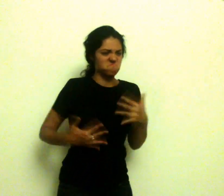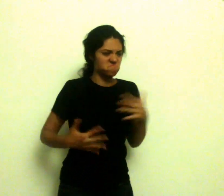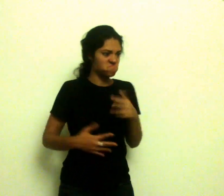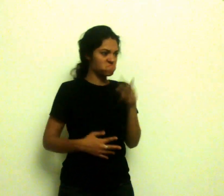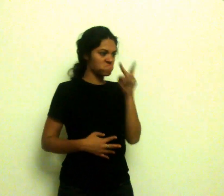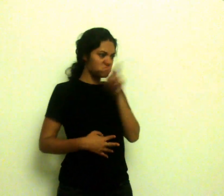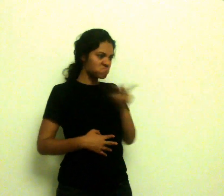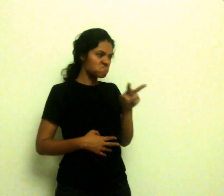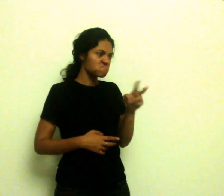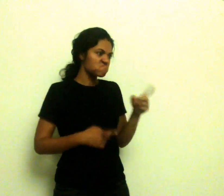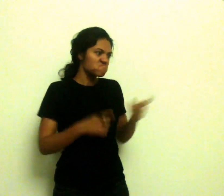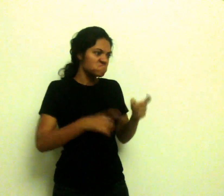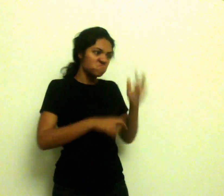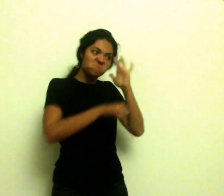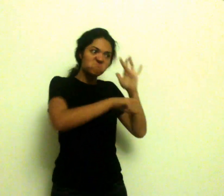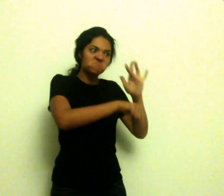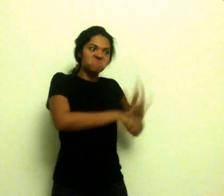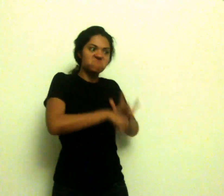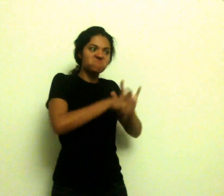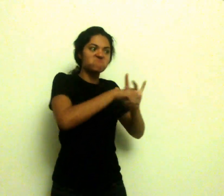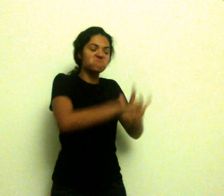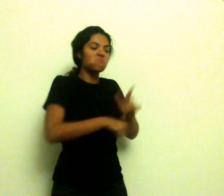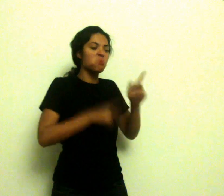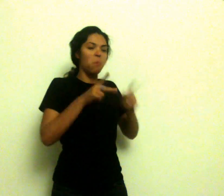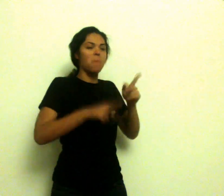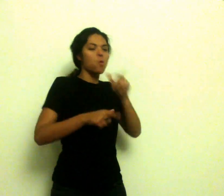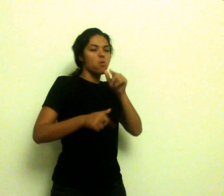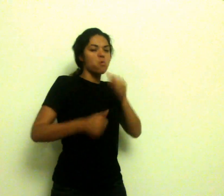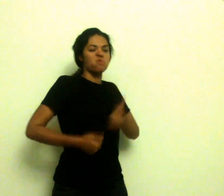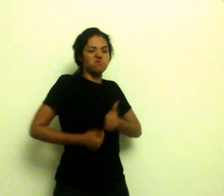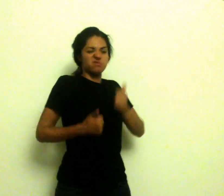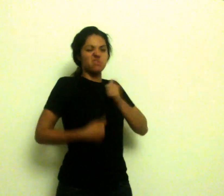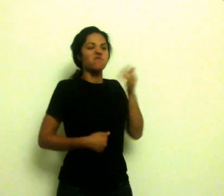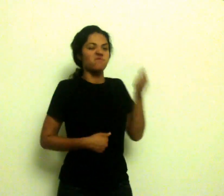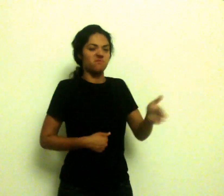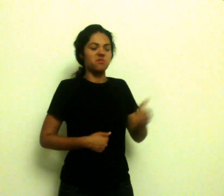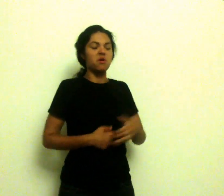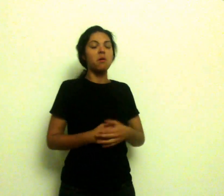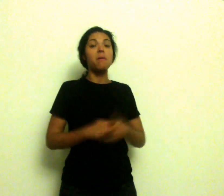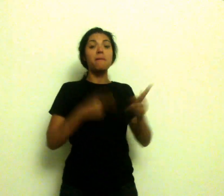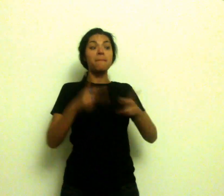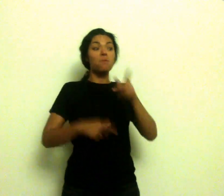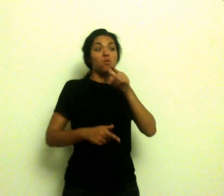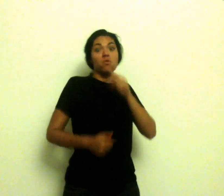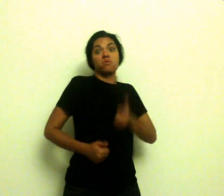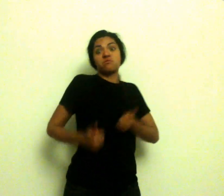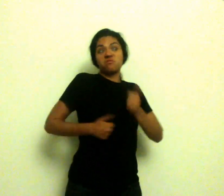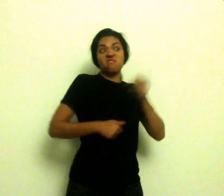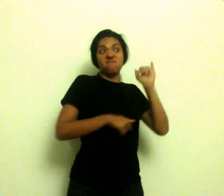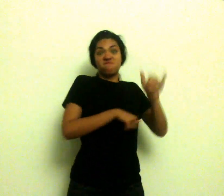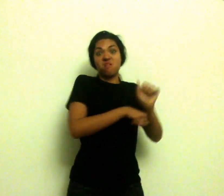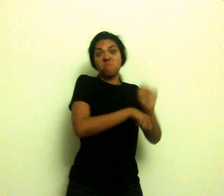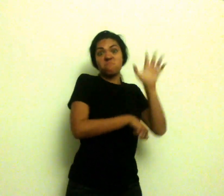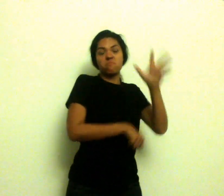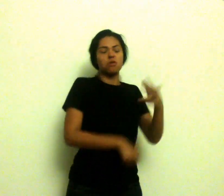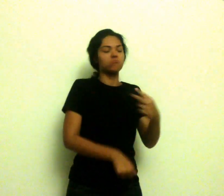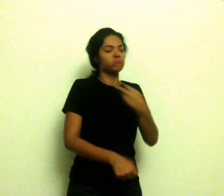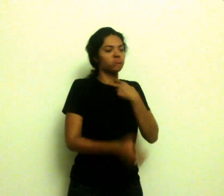stare, controlling them. The hands are cuffed of those who live within this mountain called the Spirit of the